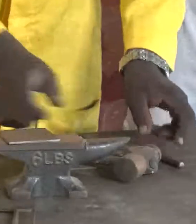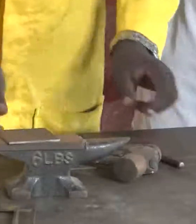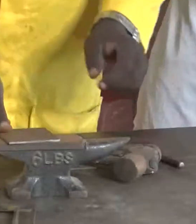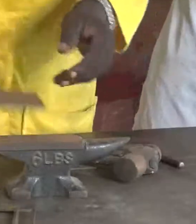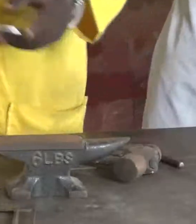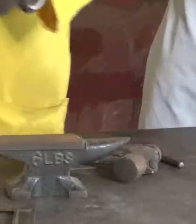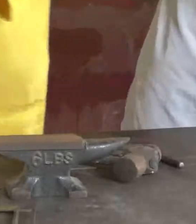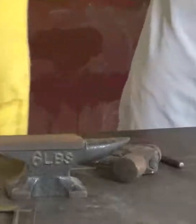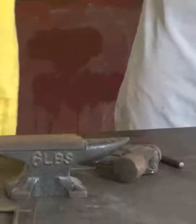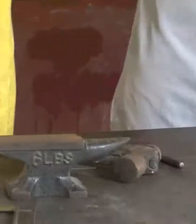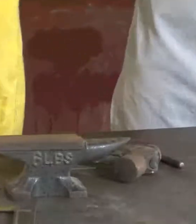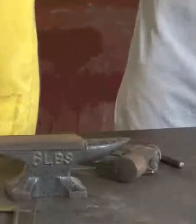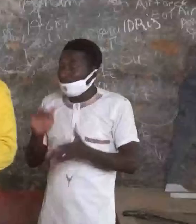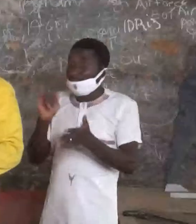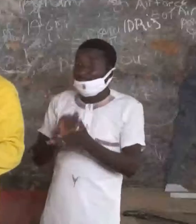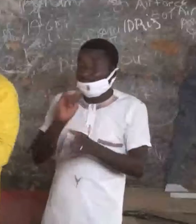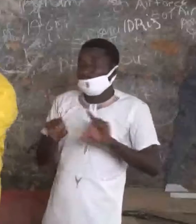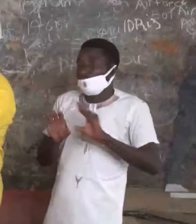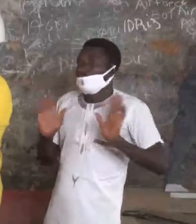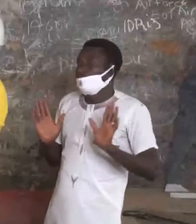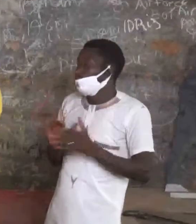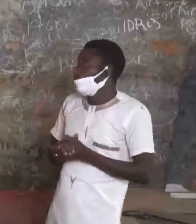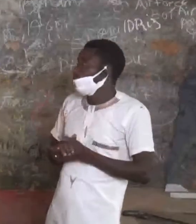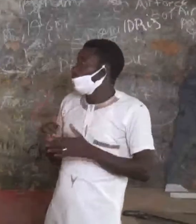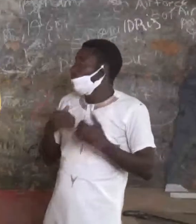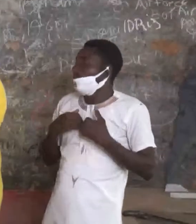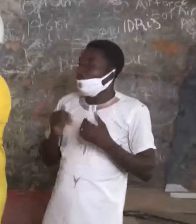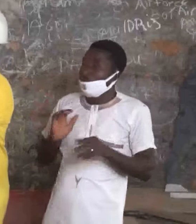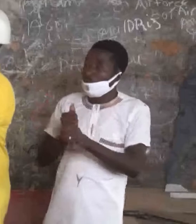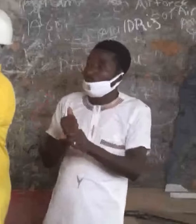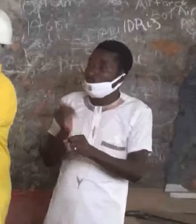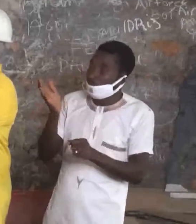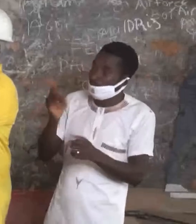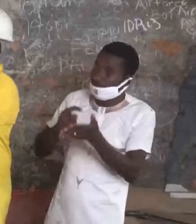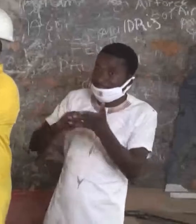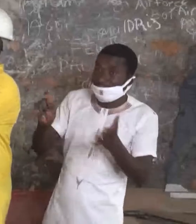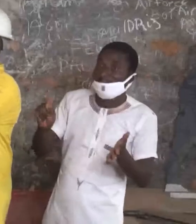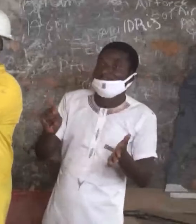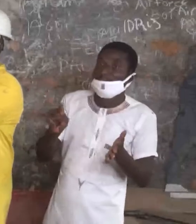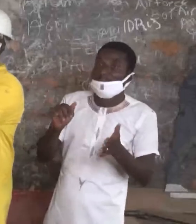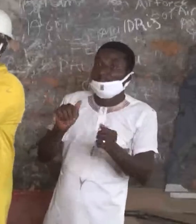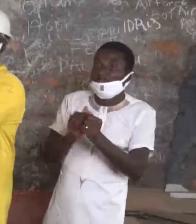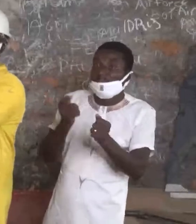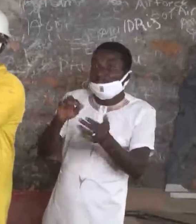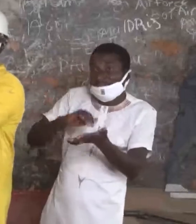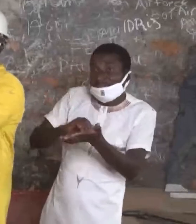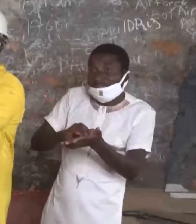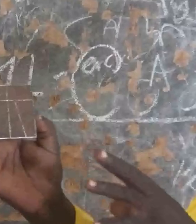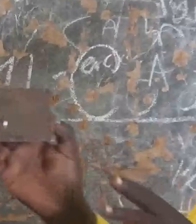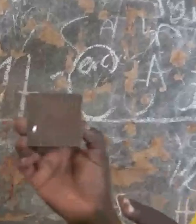Okay, that is done. I have my workpiece that is marked with the centers